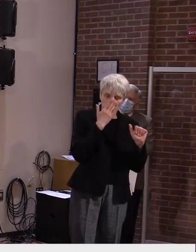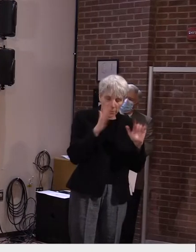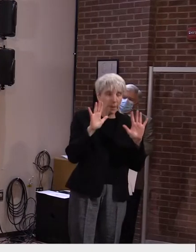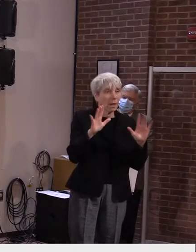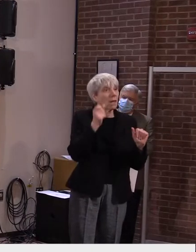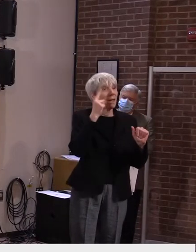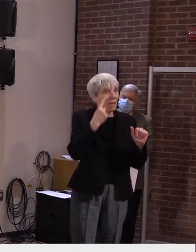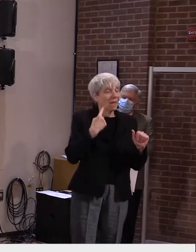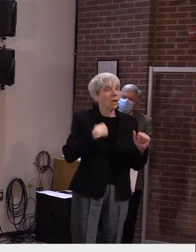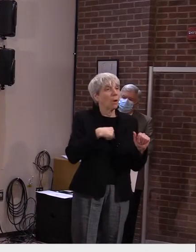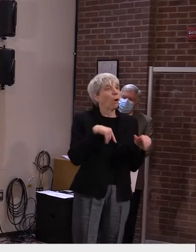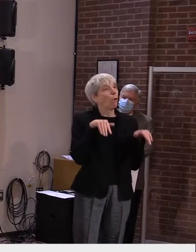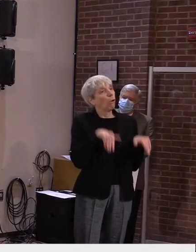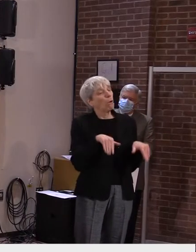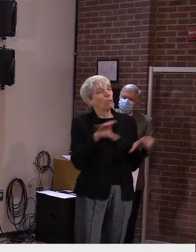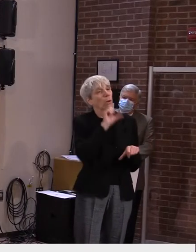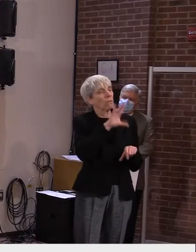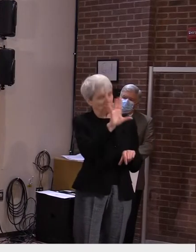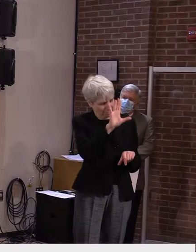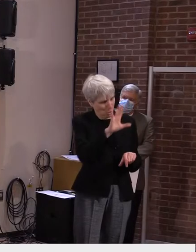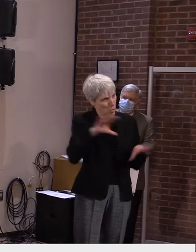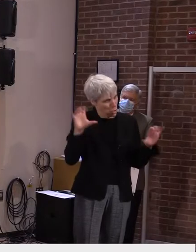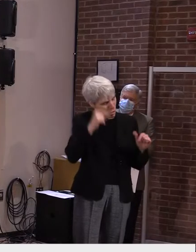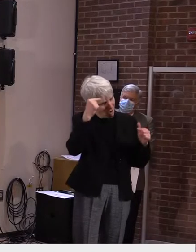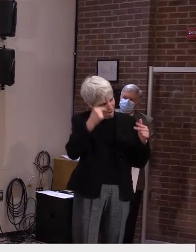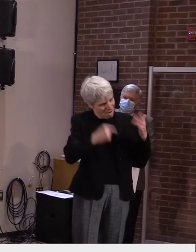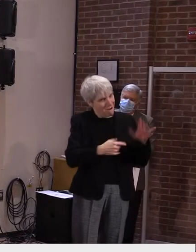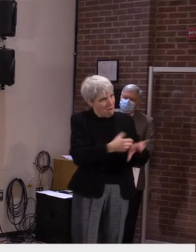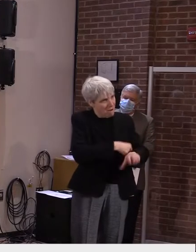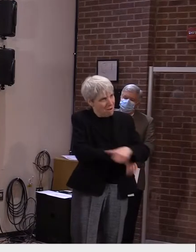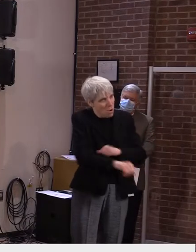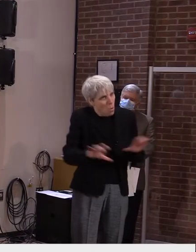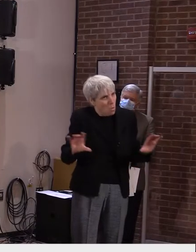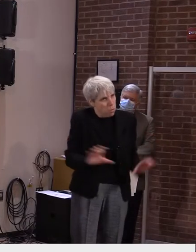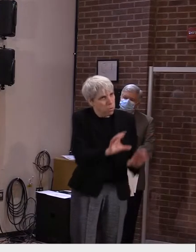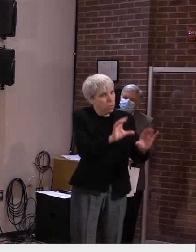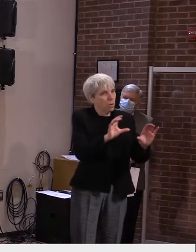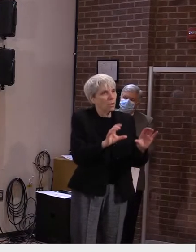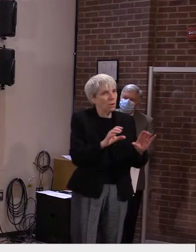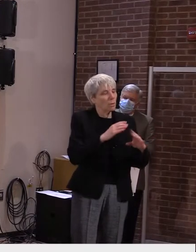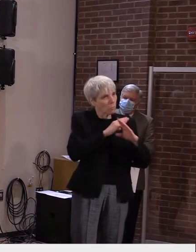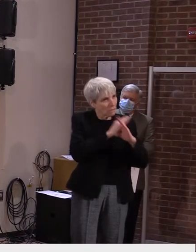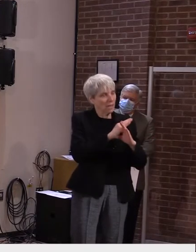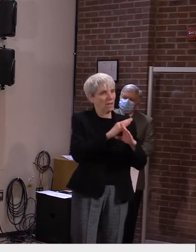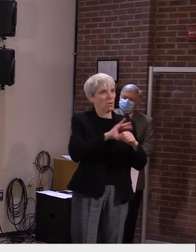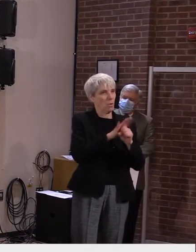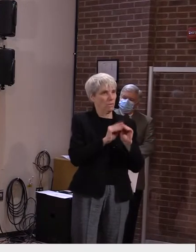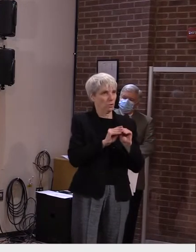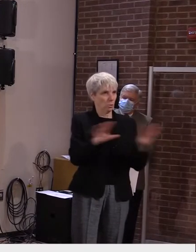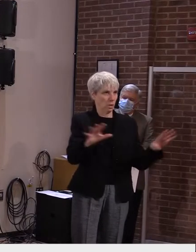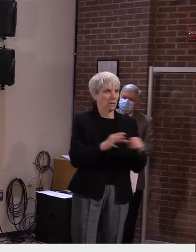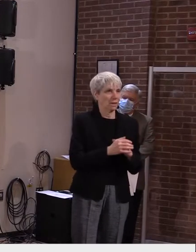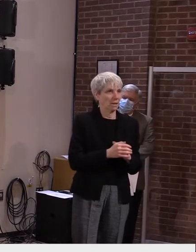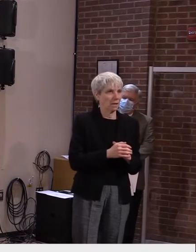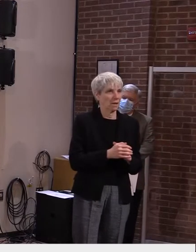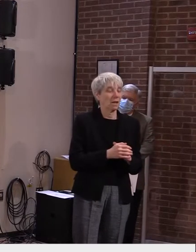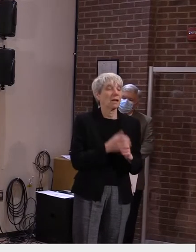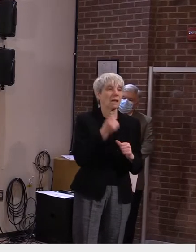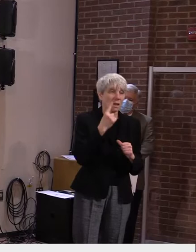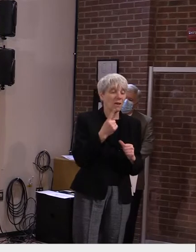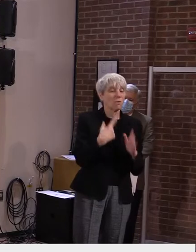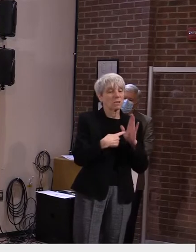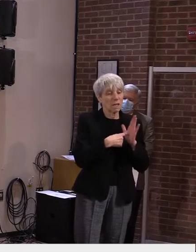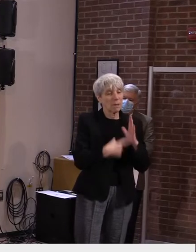as though we're not doing anything. We're doing a lot. And I think that opening up the hospital